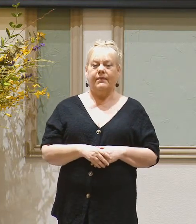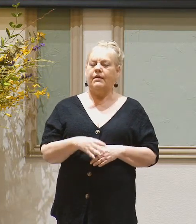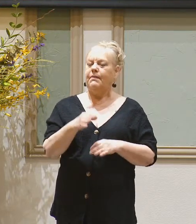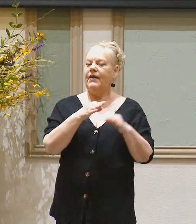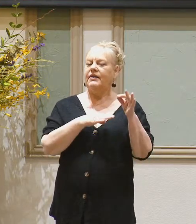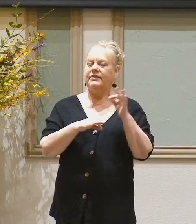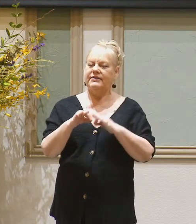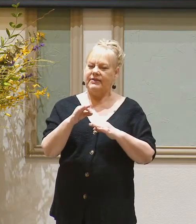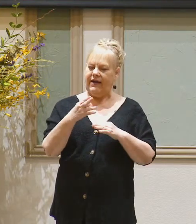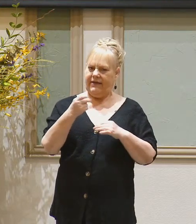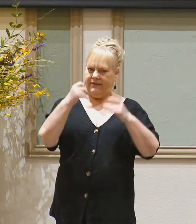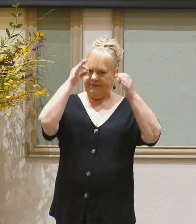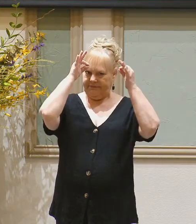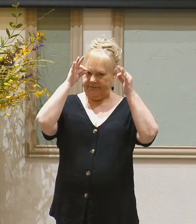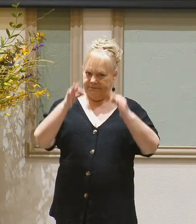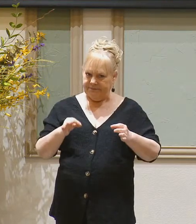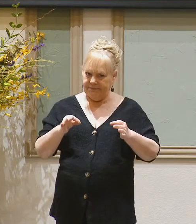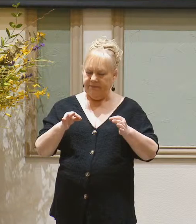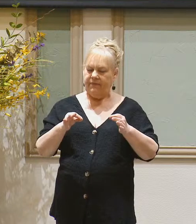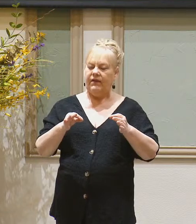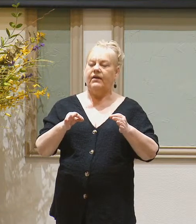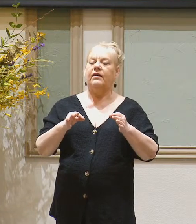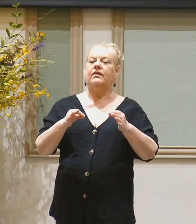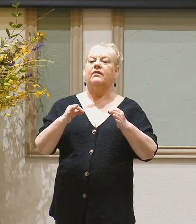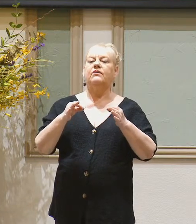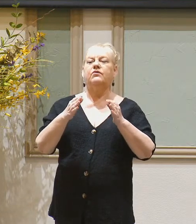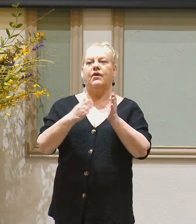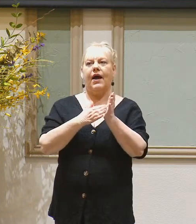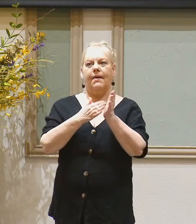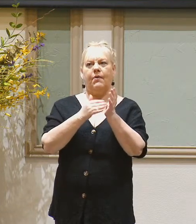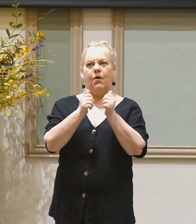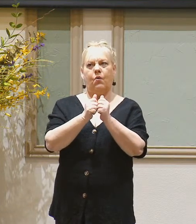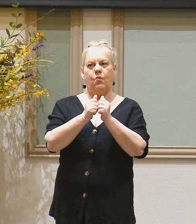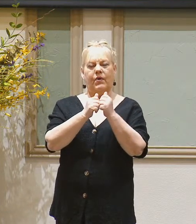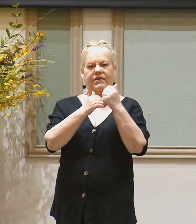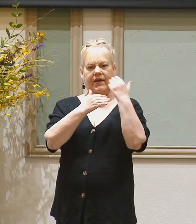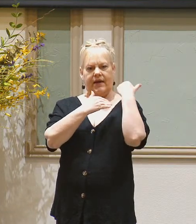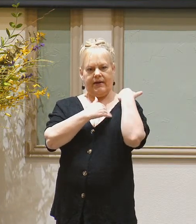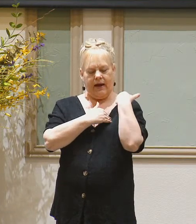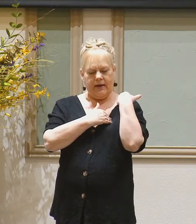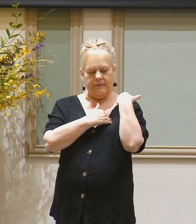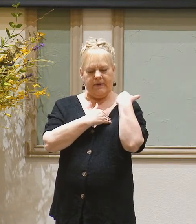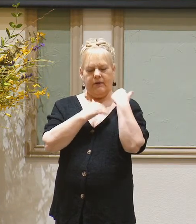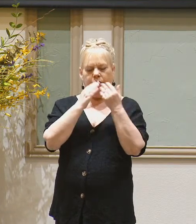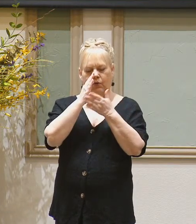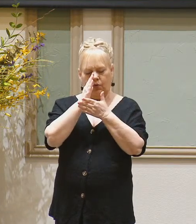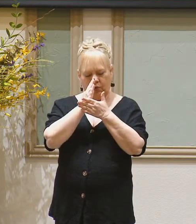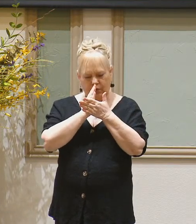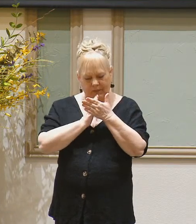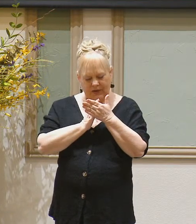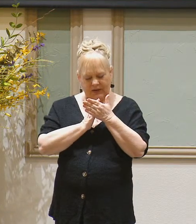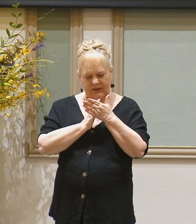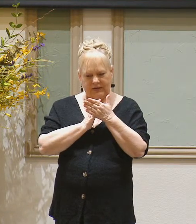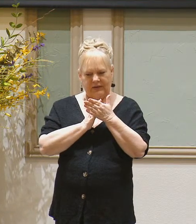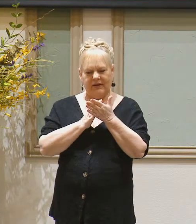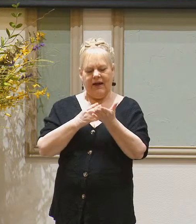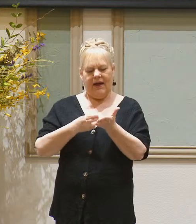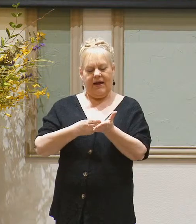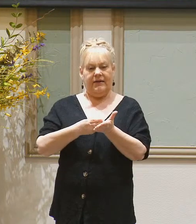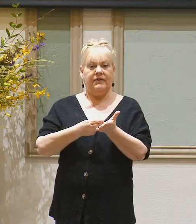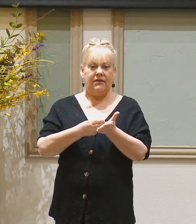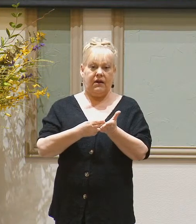Instead, he chose to operate with accountability, humility, and